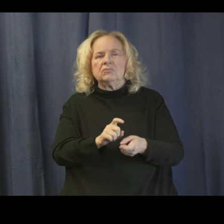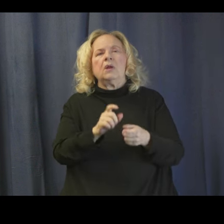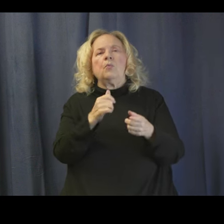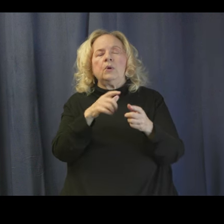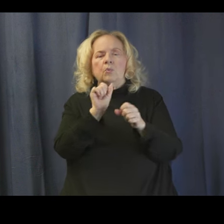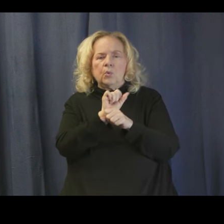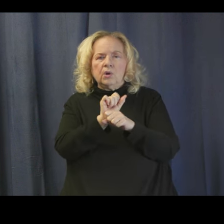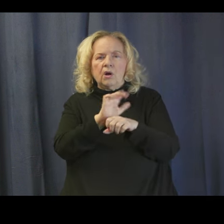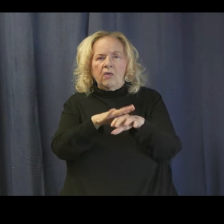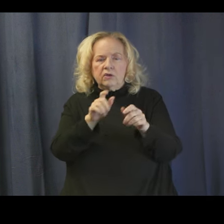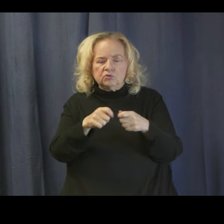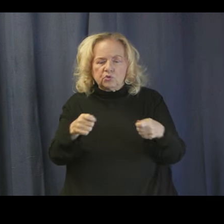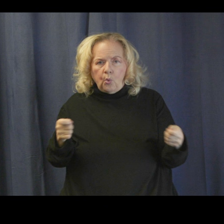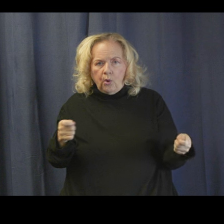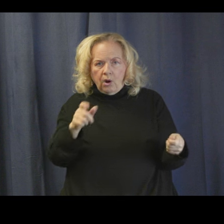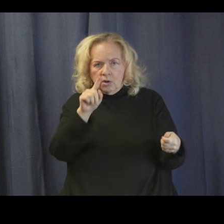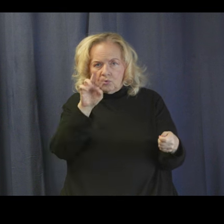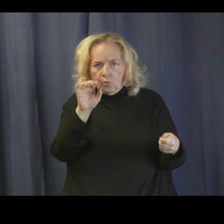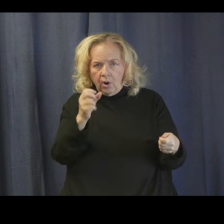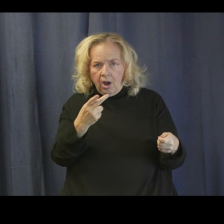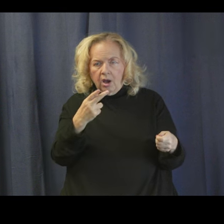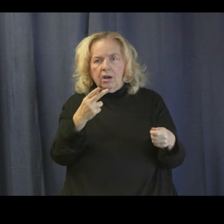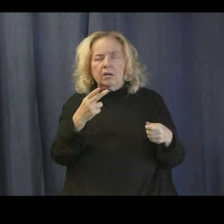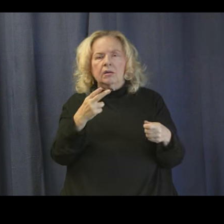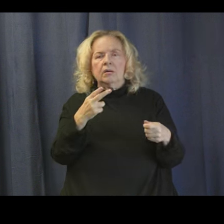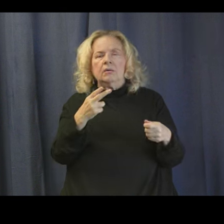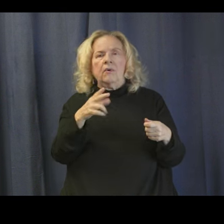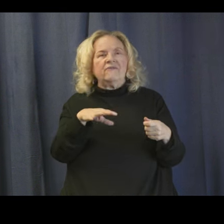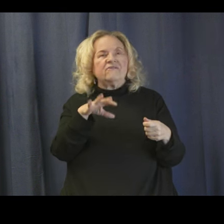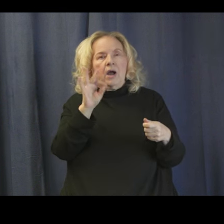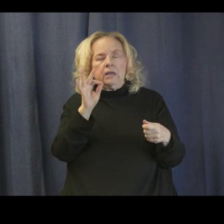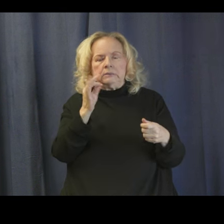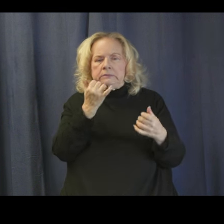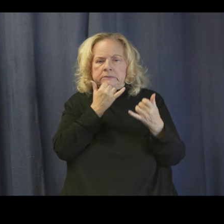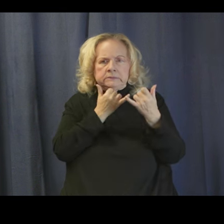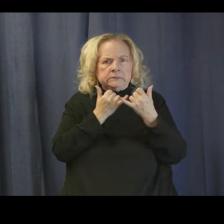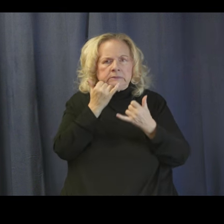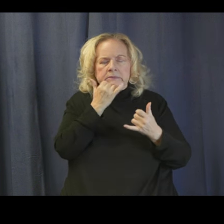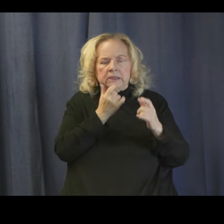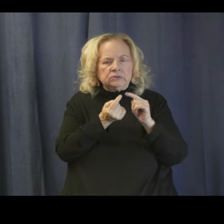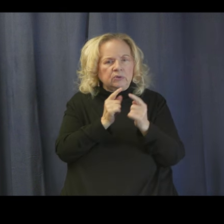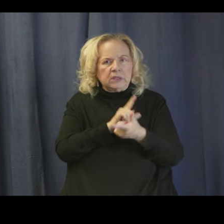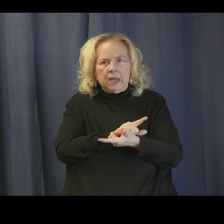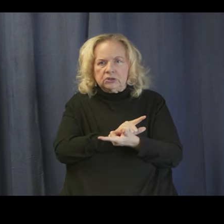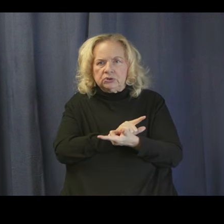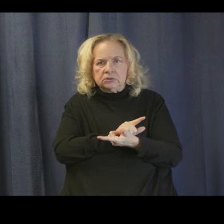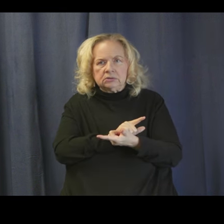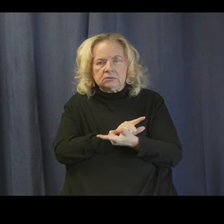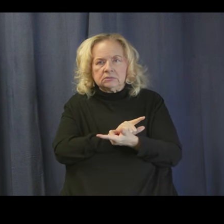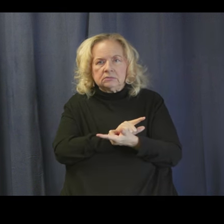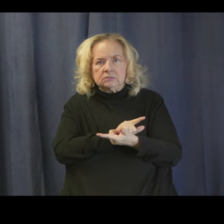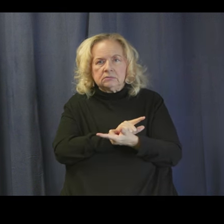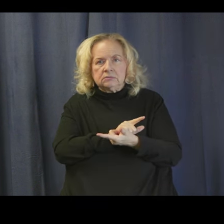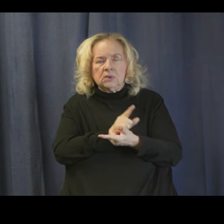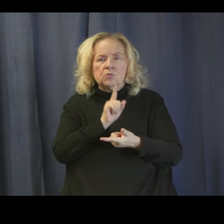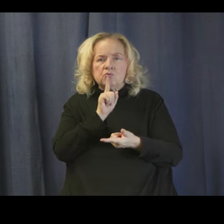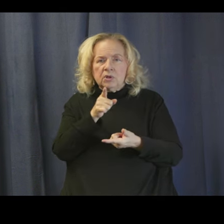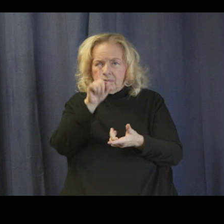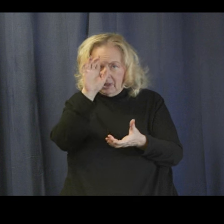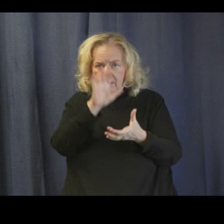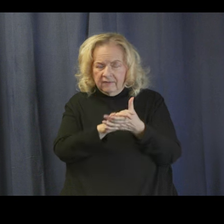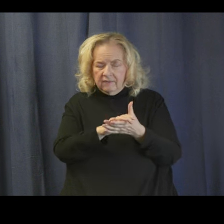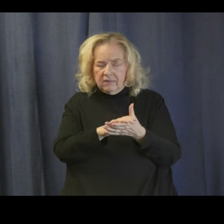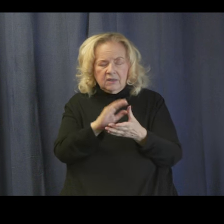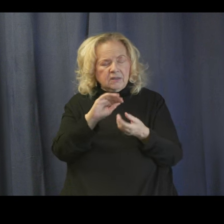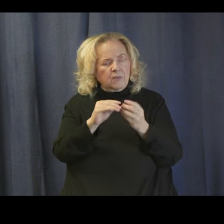and I have been working on the Torah, we're working on the Torah now, and we are finding so many mistranslations. But we